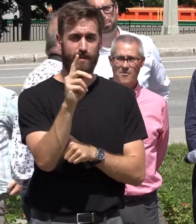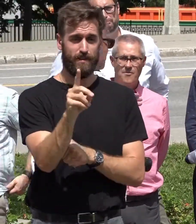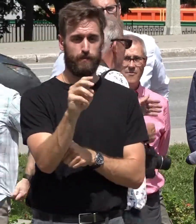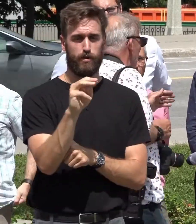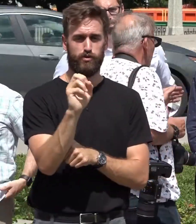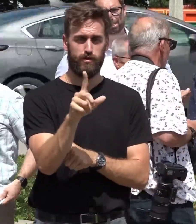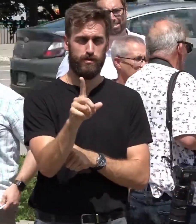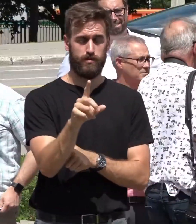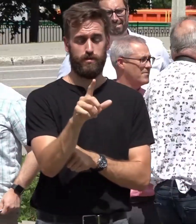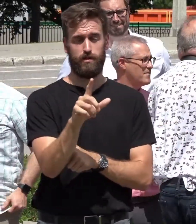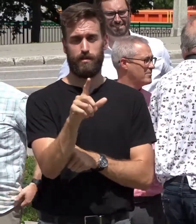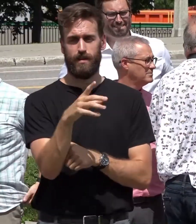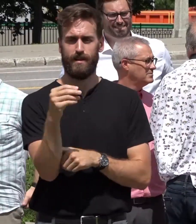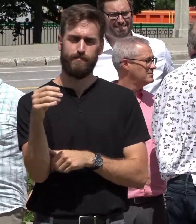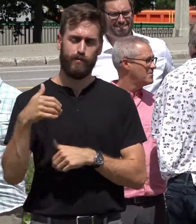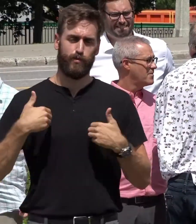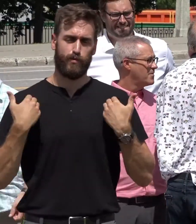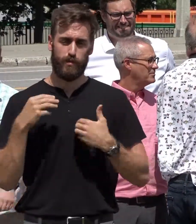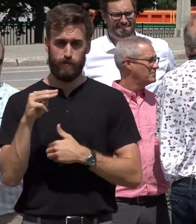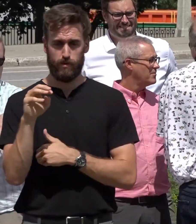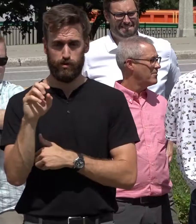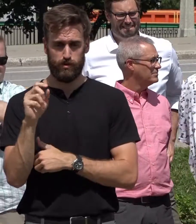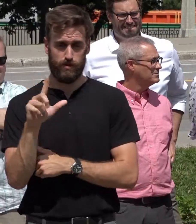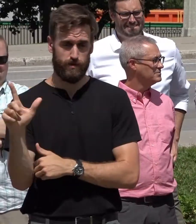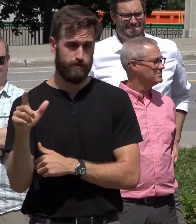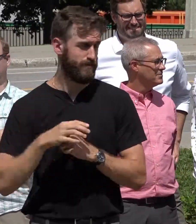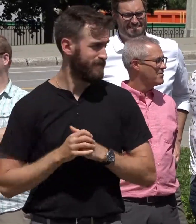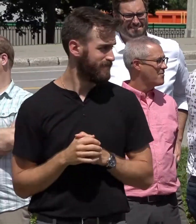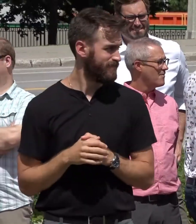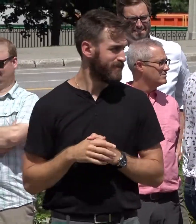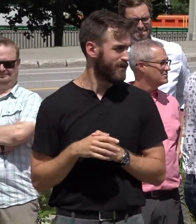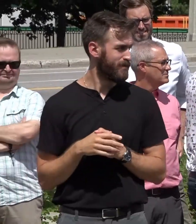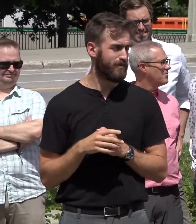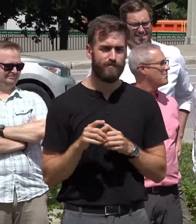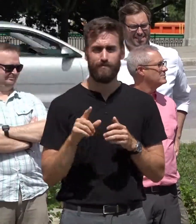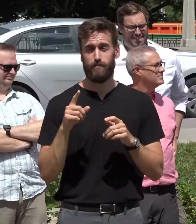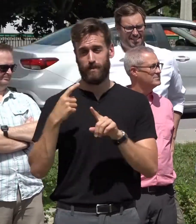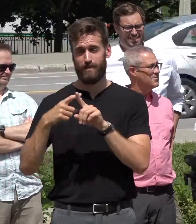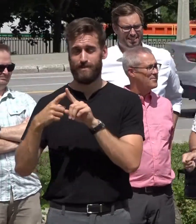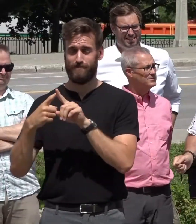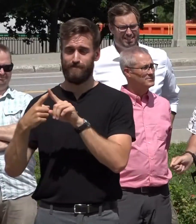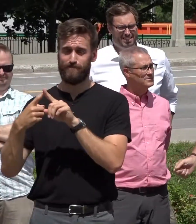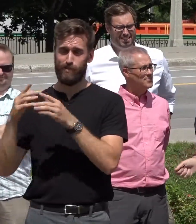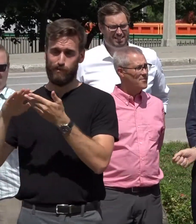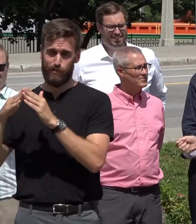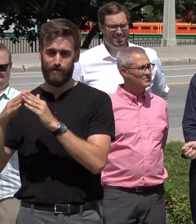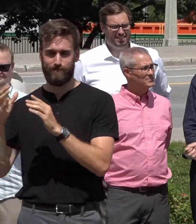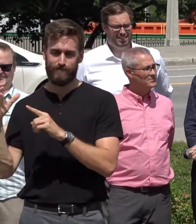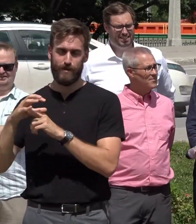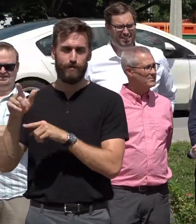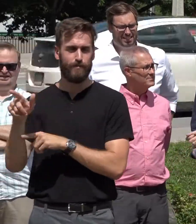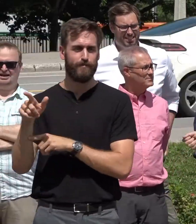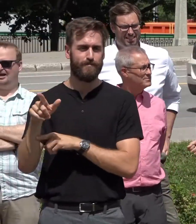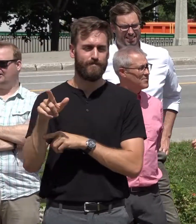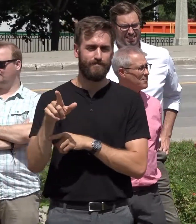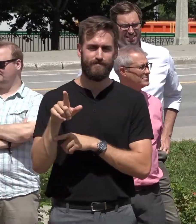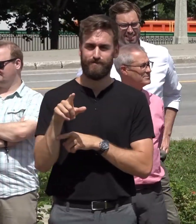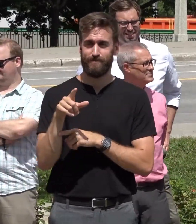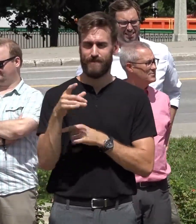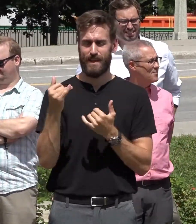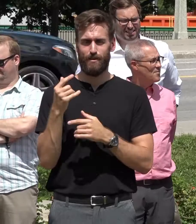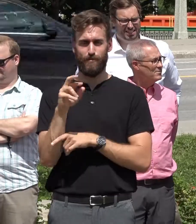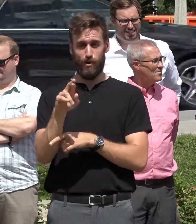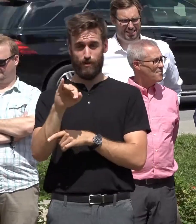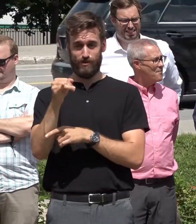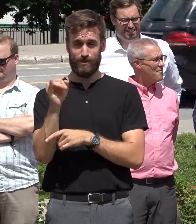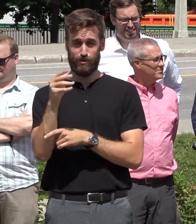and new this year, our Community Champion. I will start with the Community Champion, R.J. Jones. R.J. Jones is